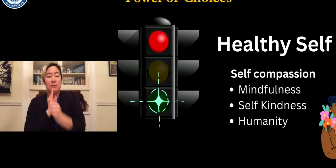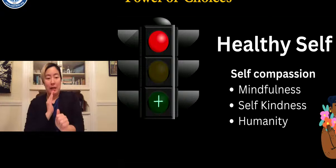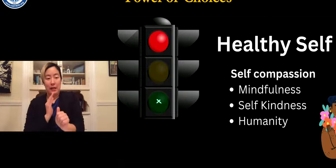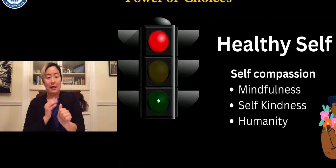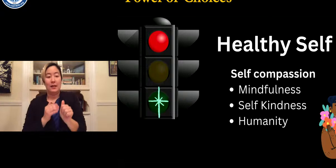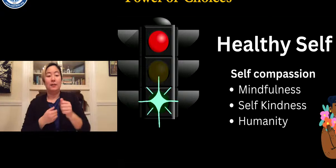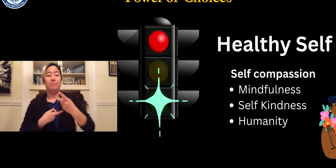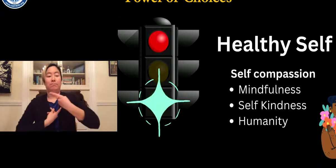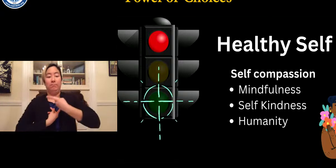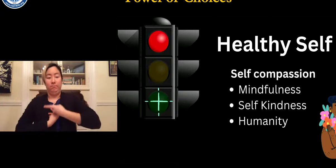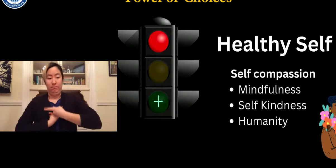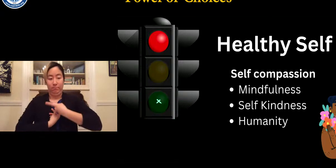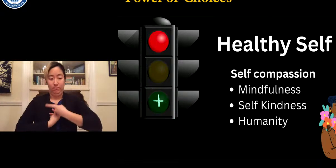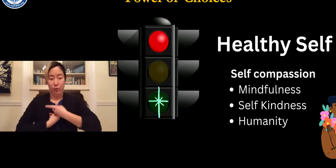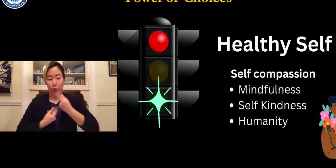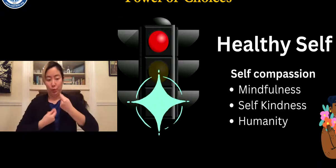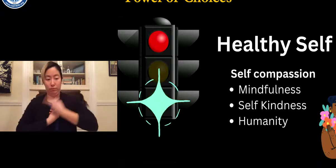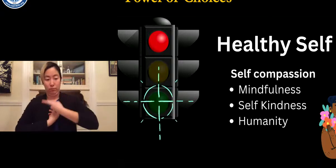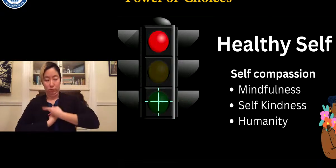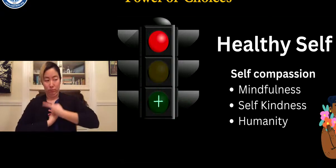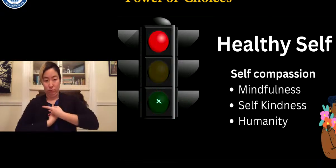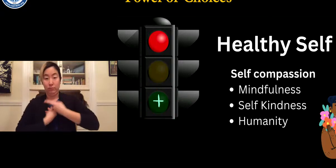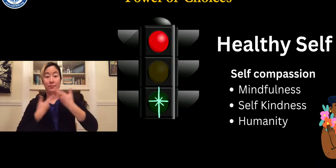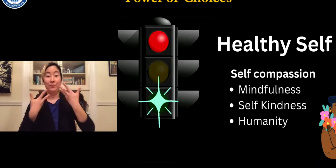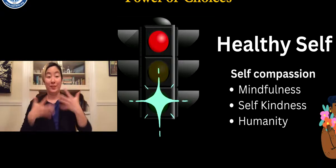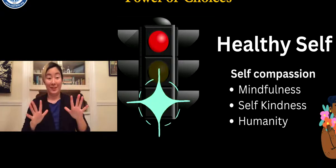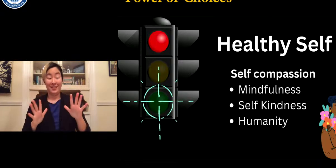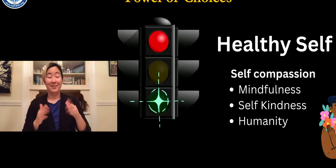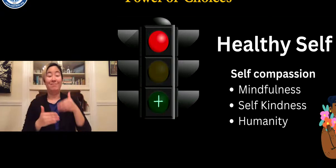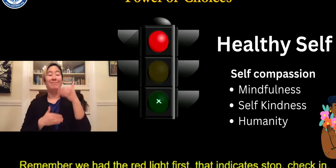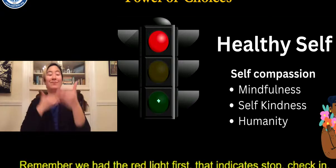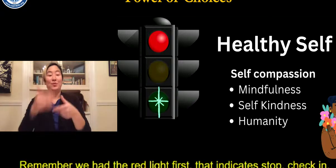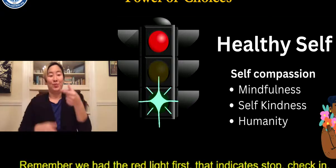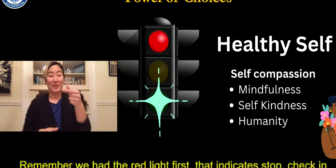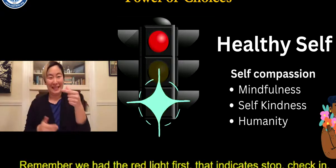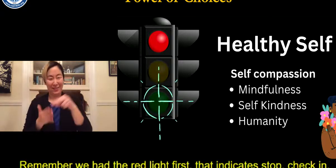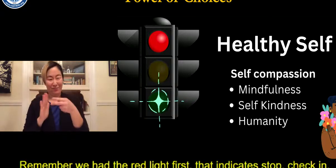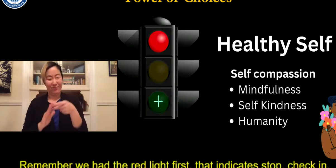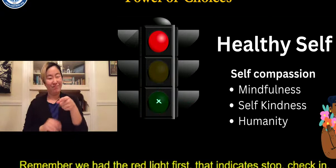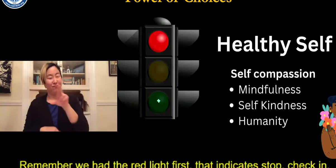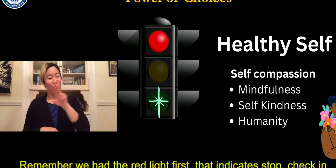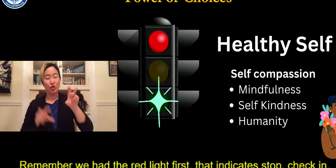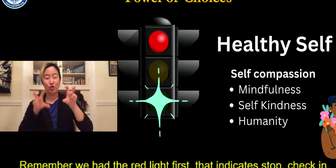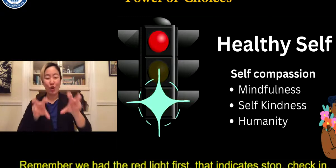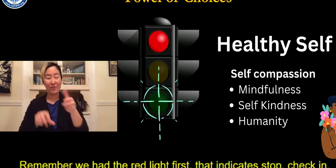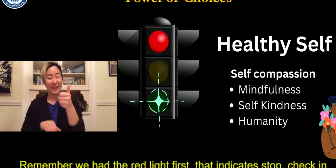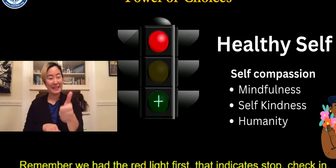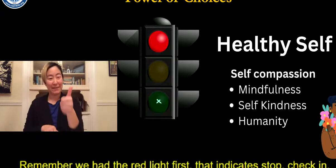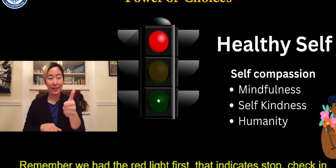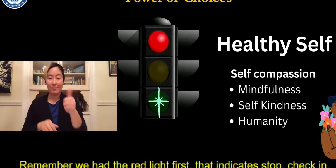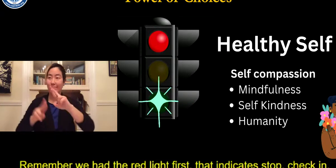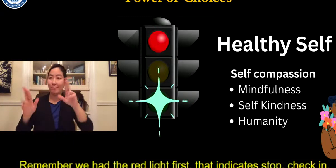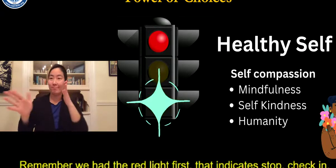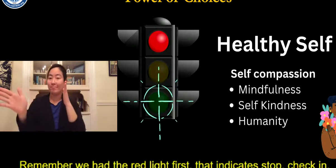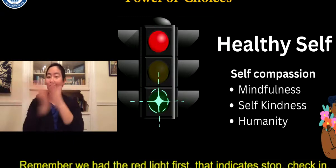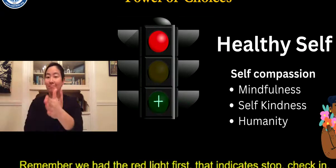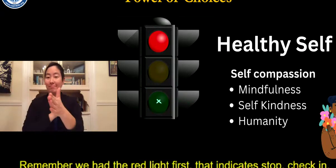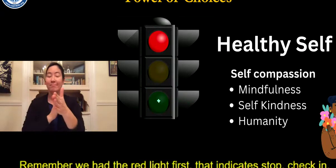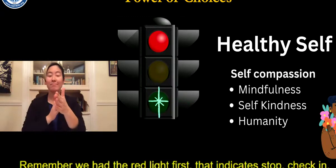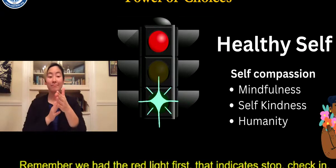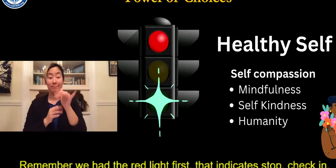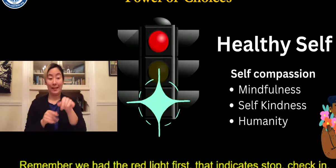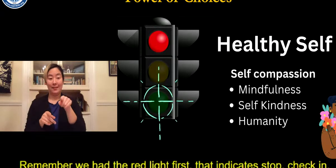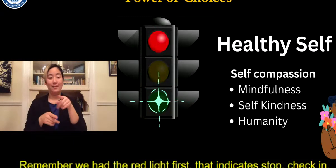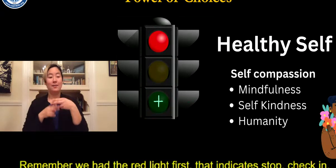here? And then we know that yellow tells us to slow down, use our coping skills, take care of